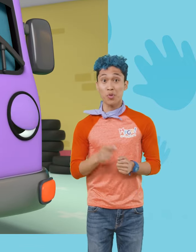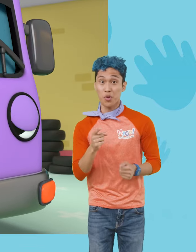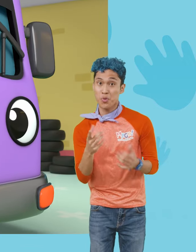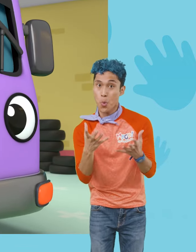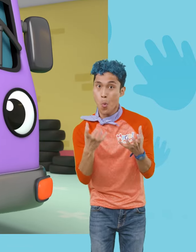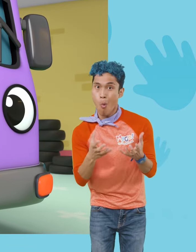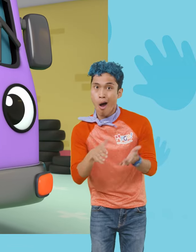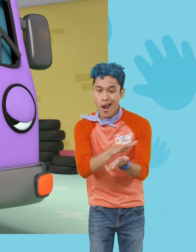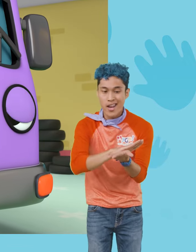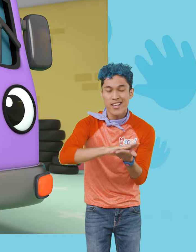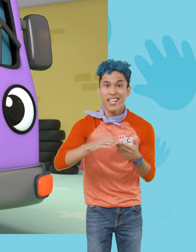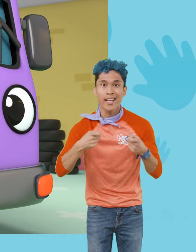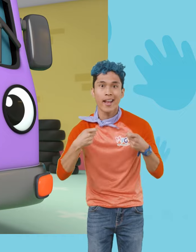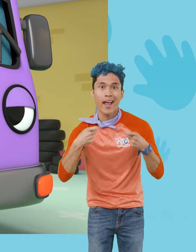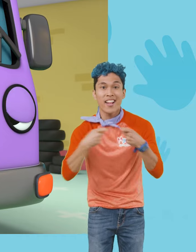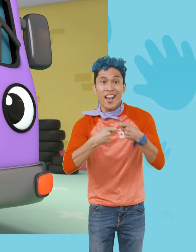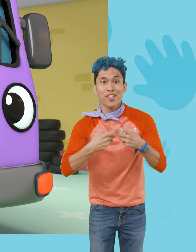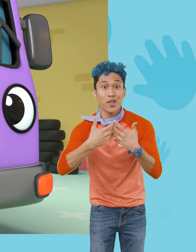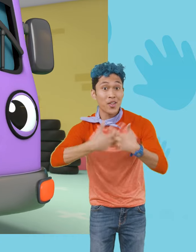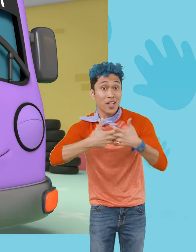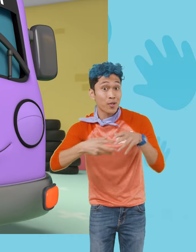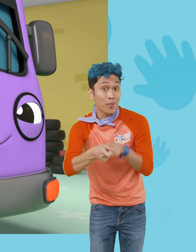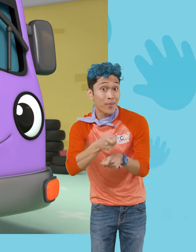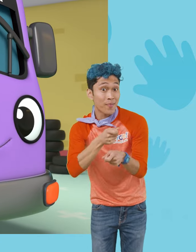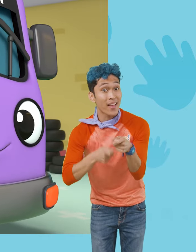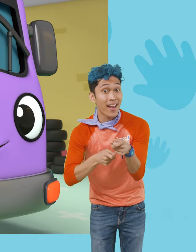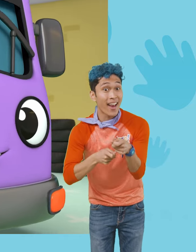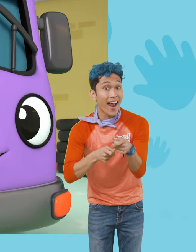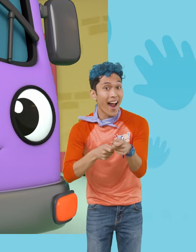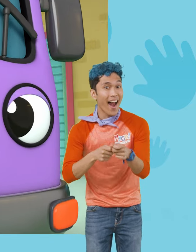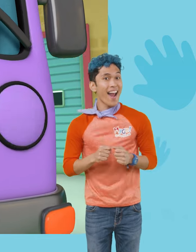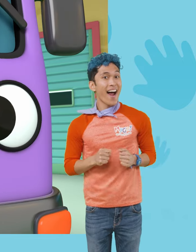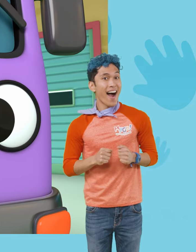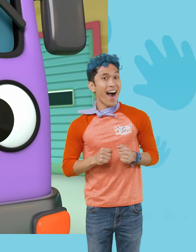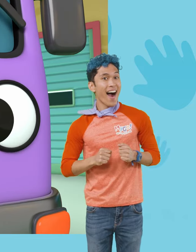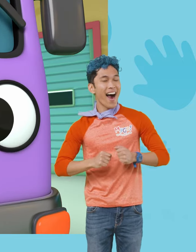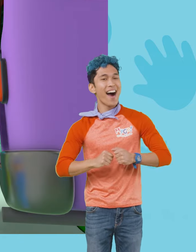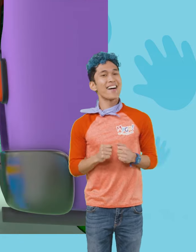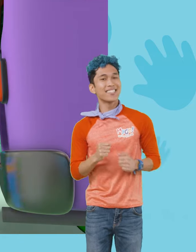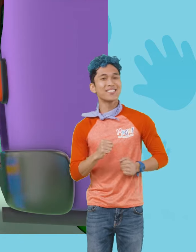How would you like a clean electric engine instead?